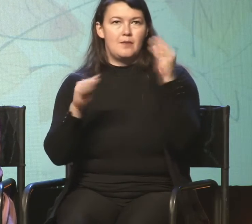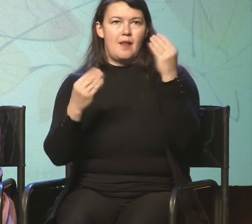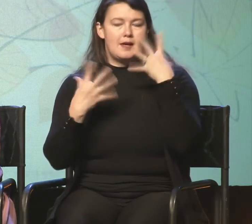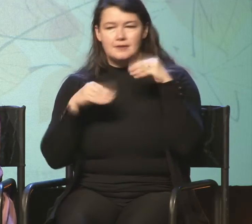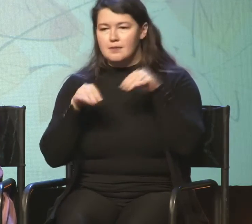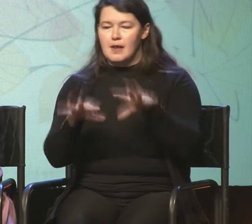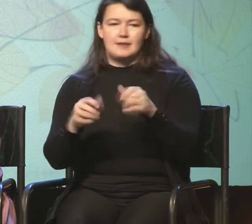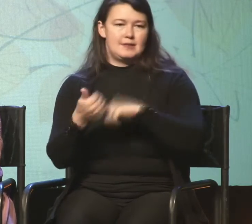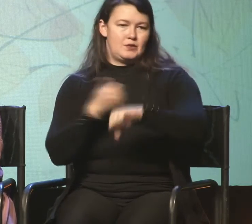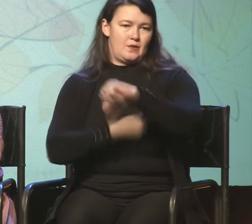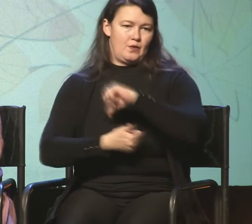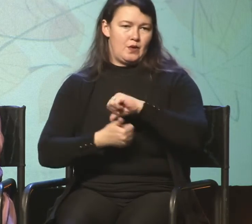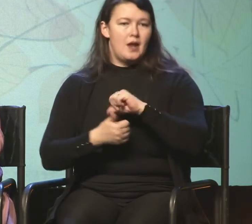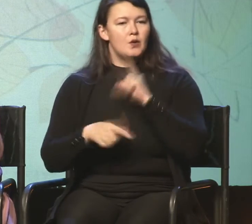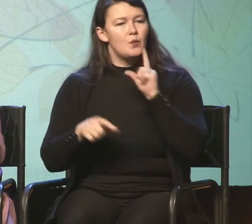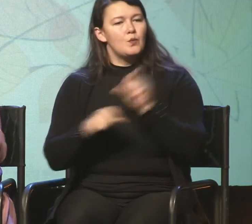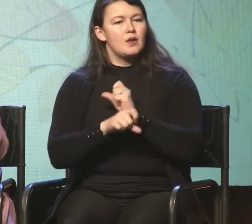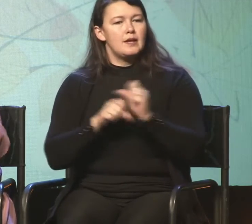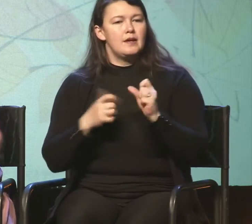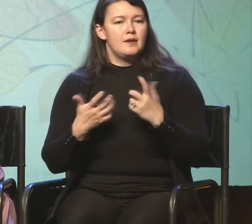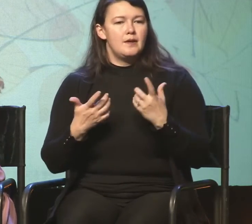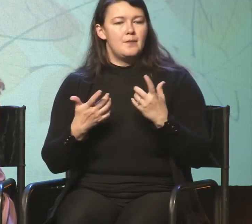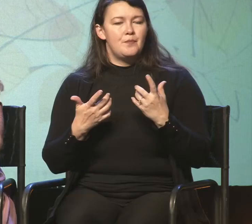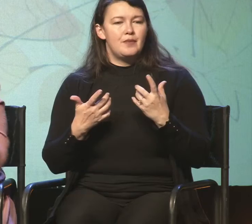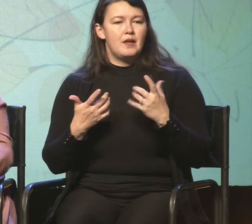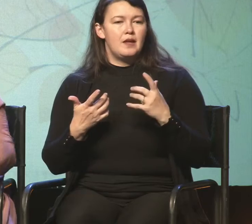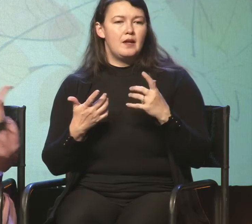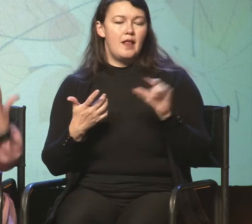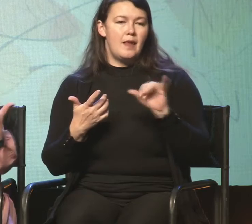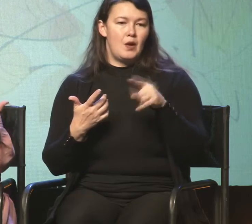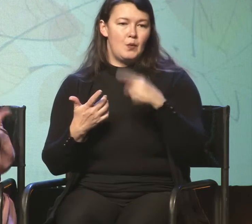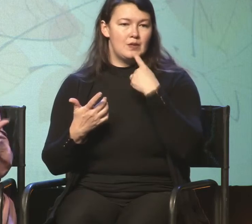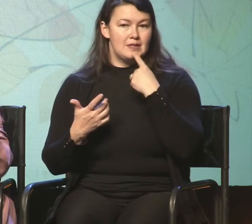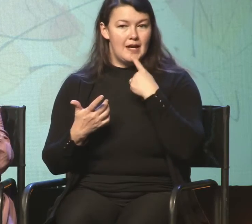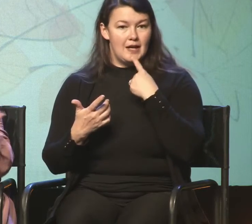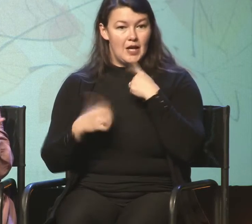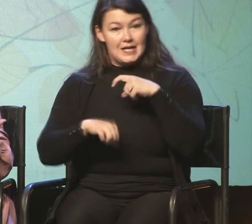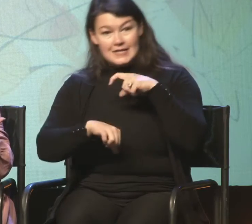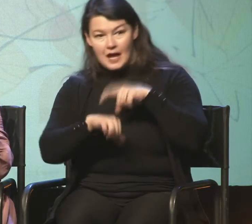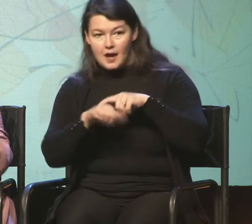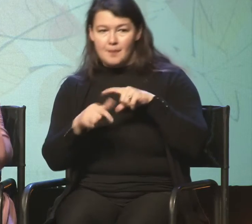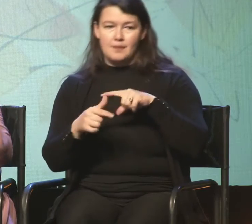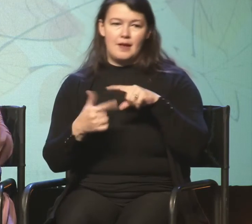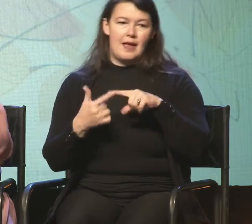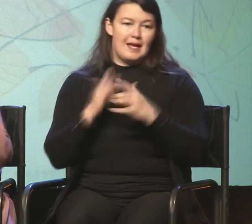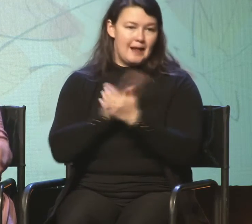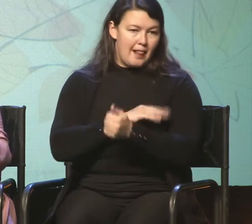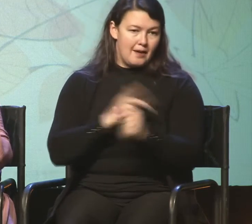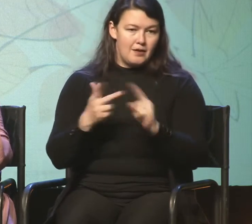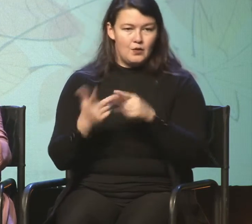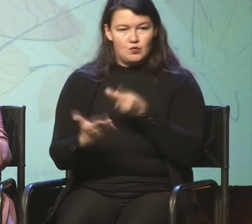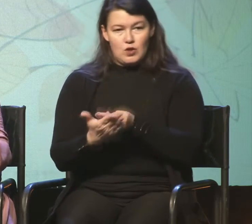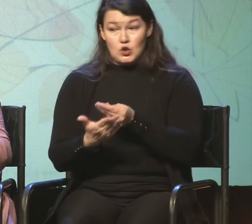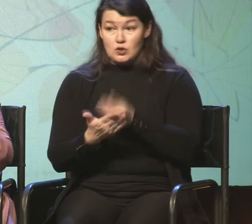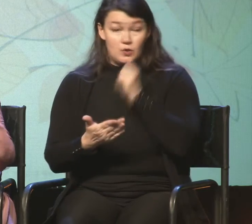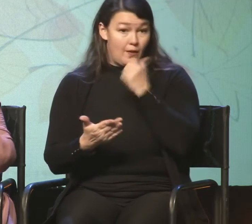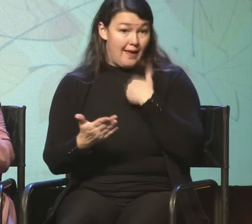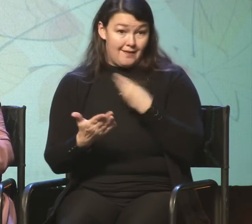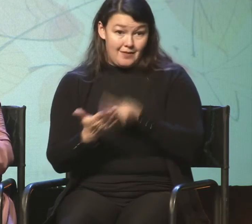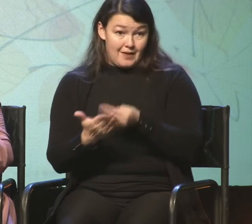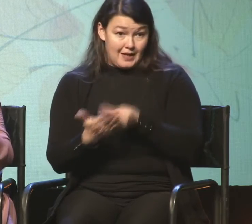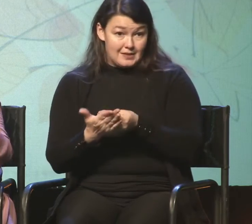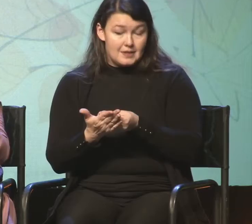other. And that's really, whether it's like you were saying, your time, talent, or your treasure. If you don't have the finances,